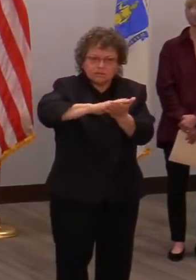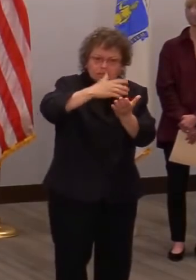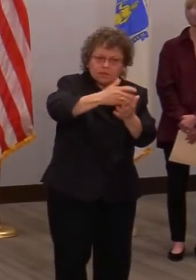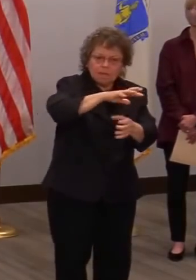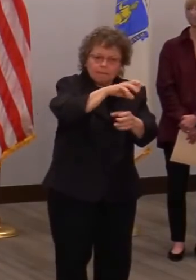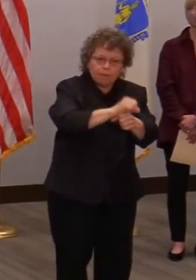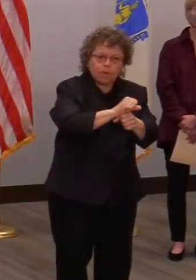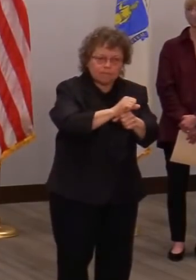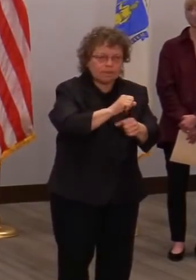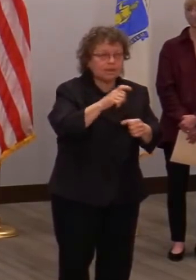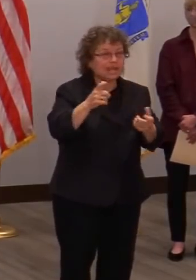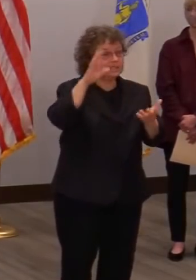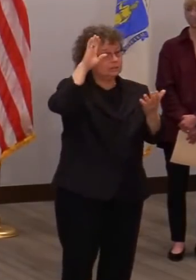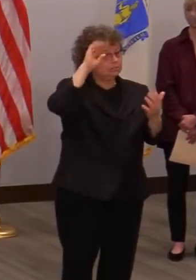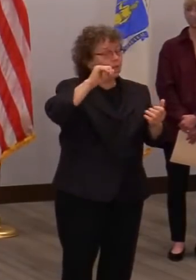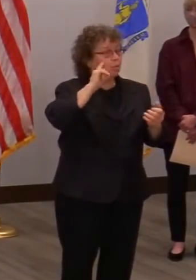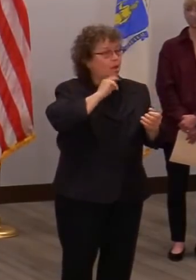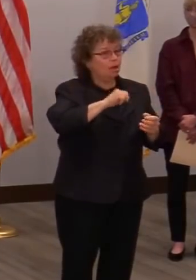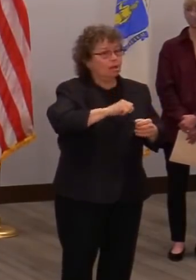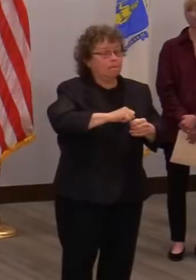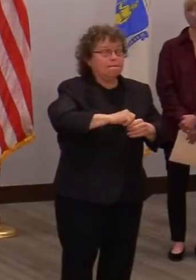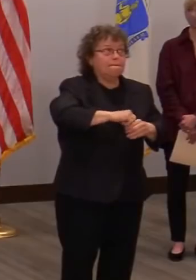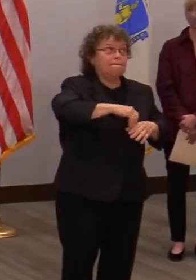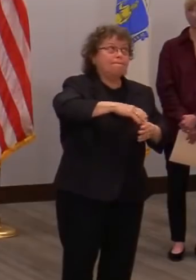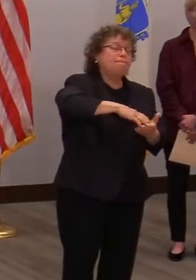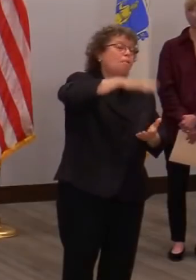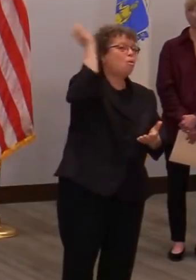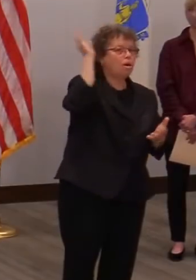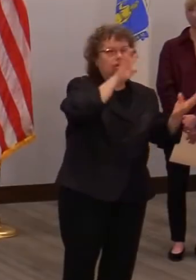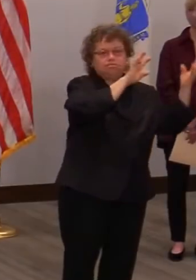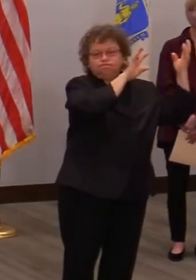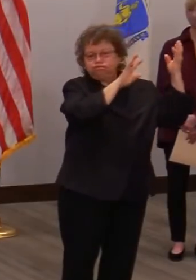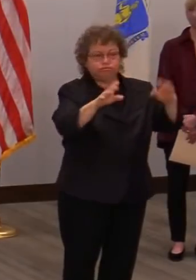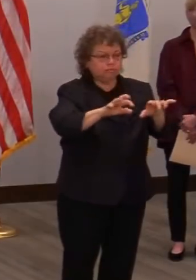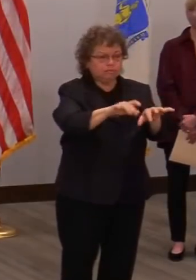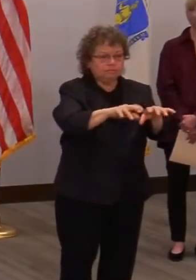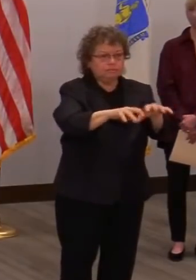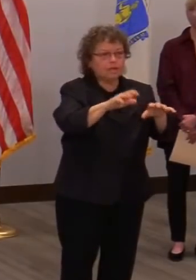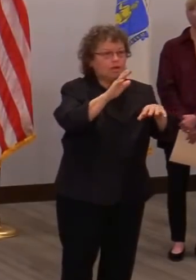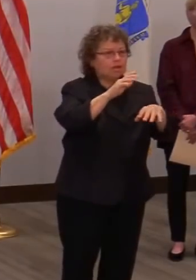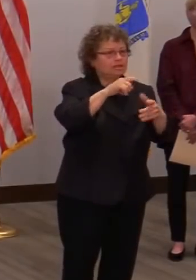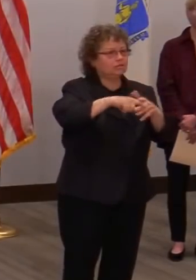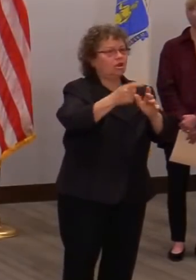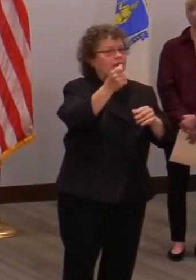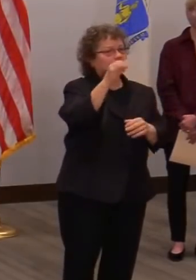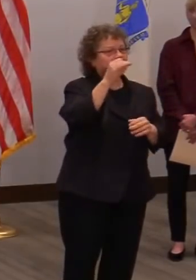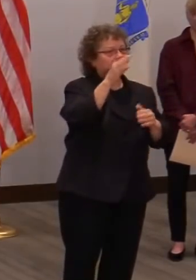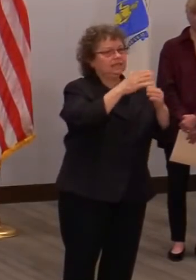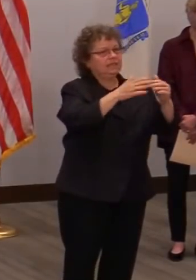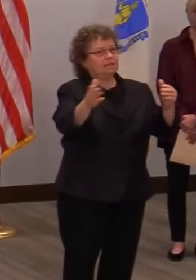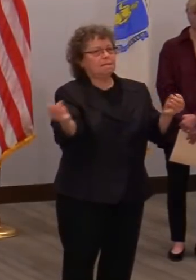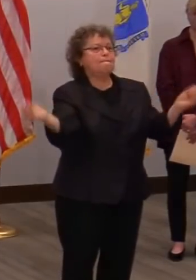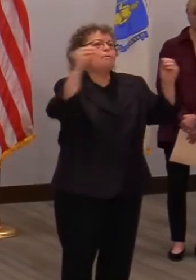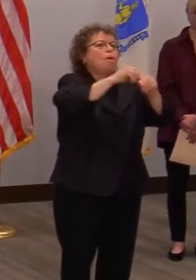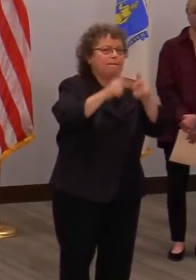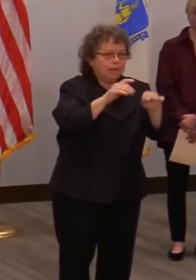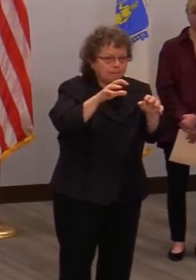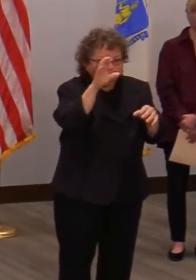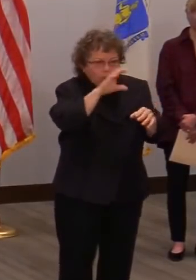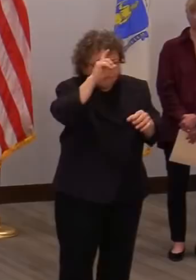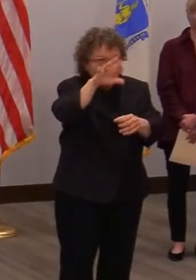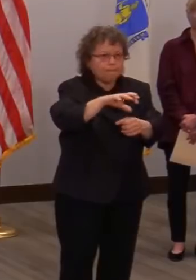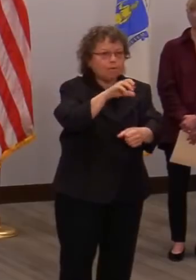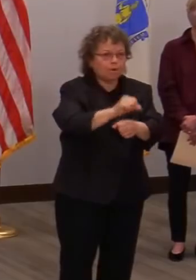traffic that will probably occur before and on the 19th. This week, 4 new regional collaboratives will be added